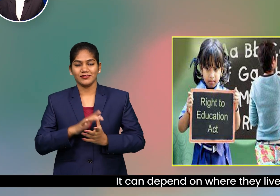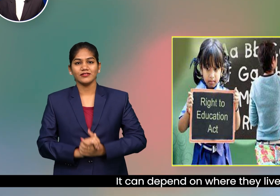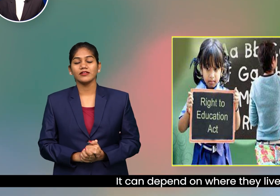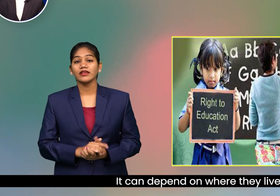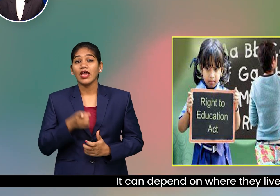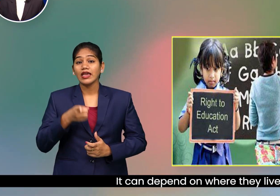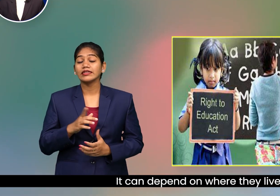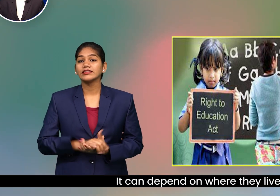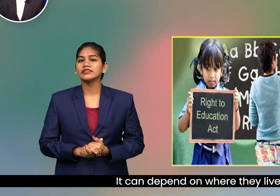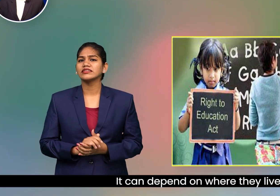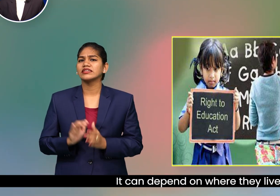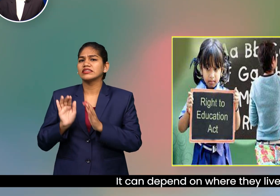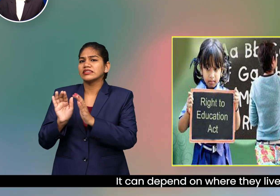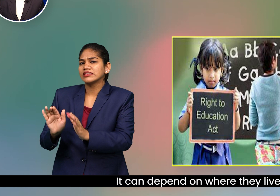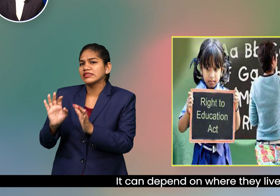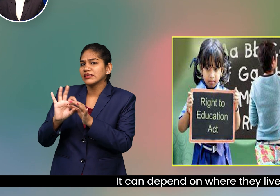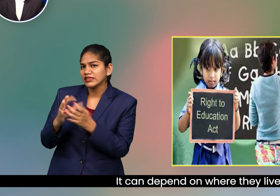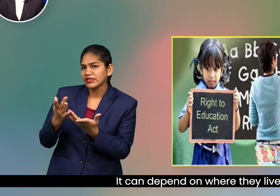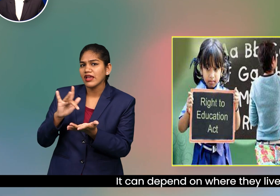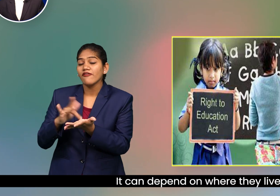It can depend on where they live.